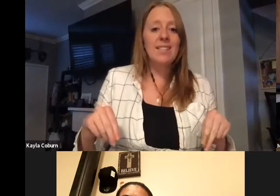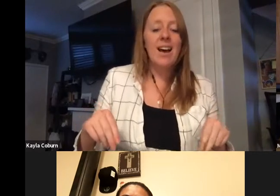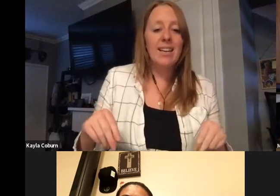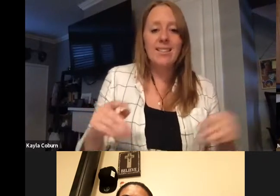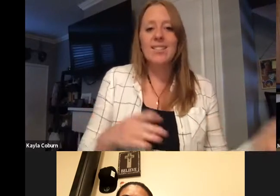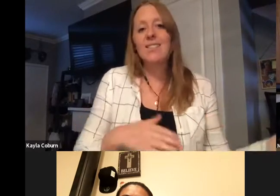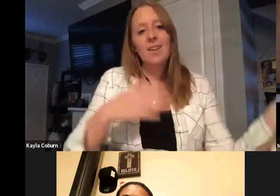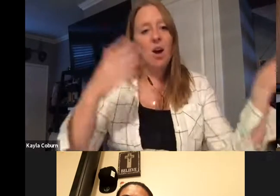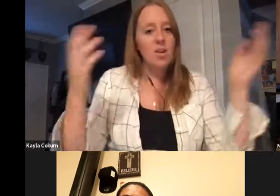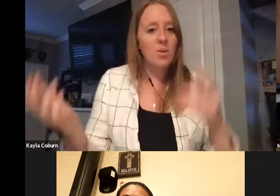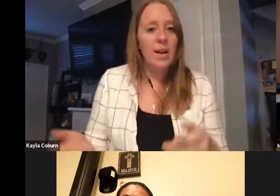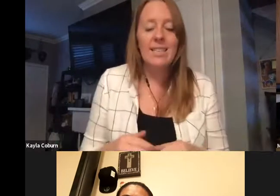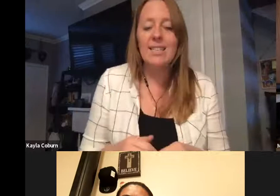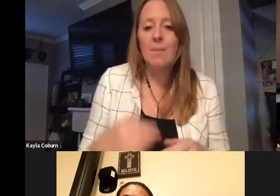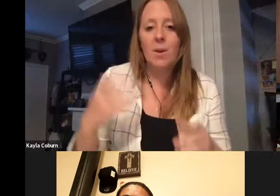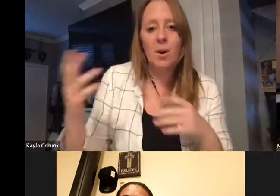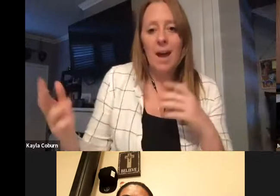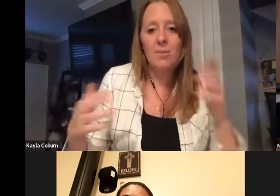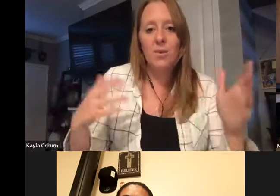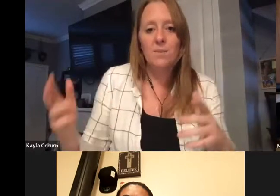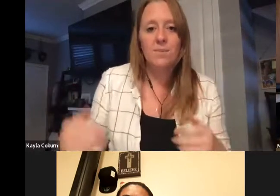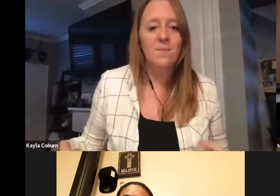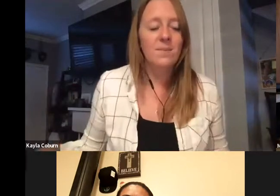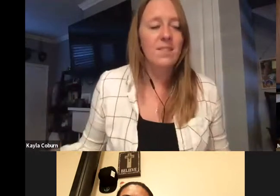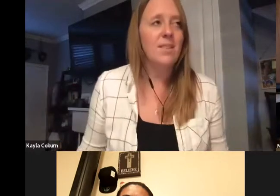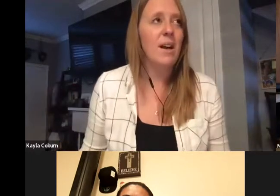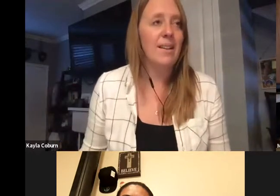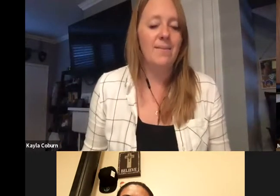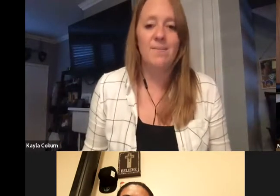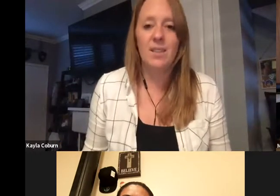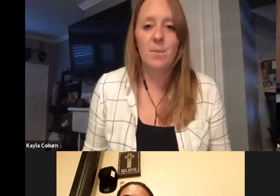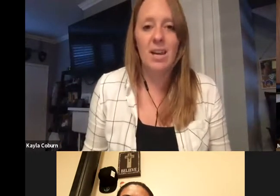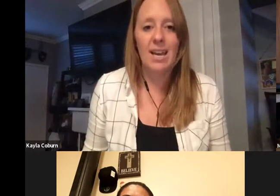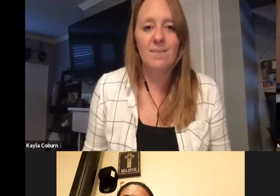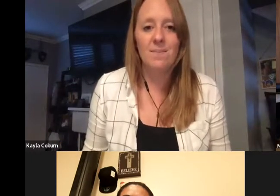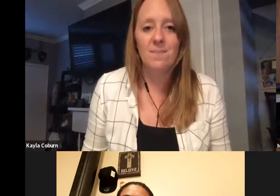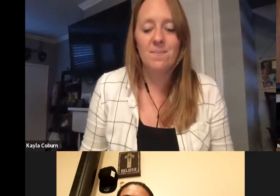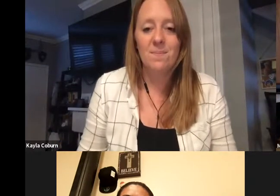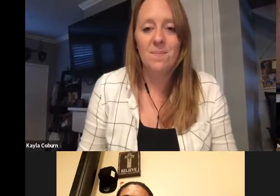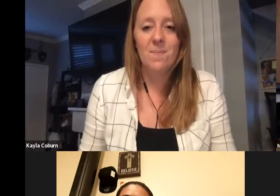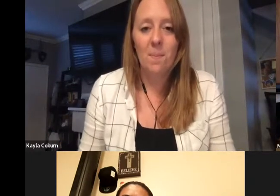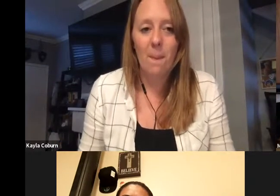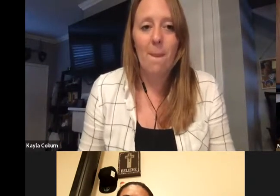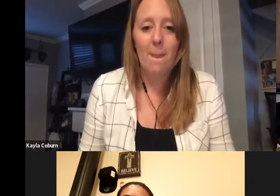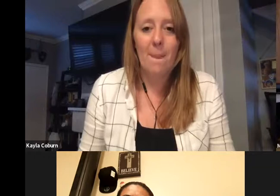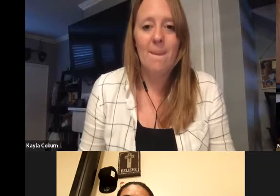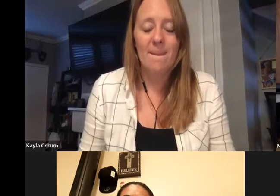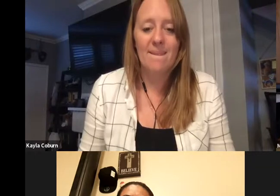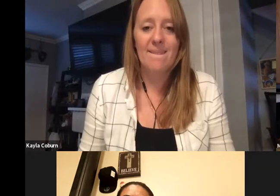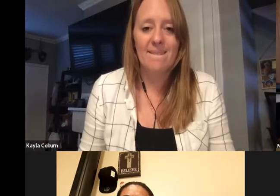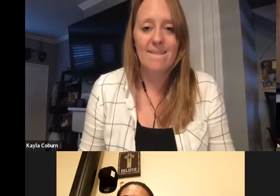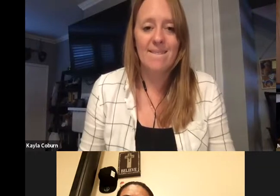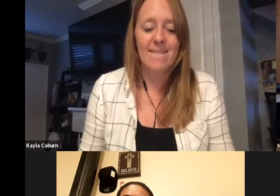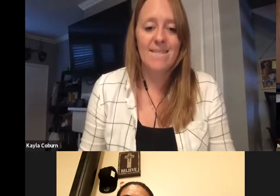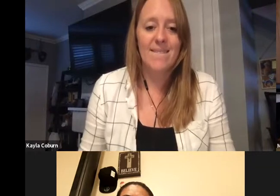these signs on your way to the diaper or bathroom. Si ustedes los van a llevar a cambiar el pañal o llevarlos